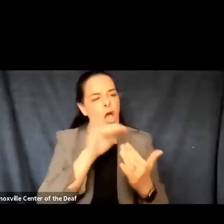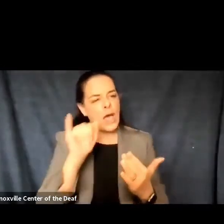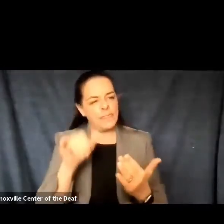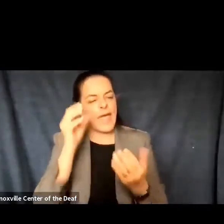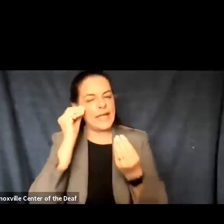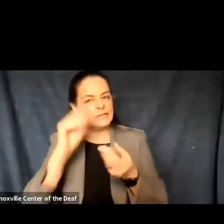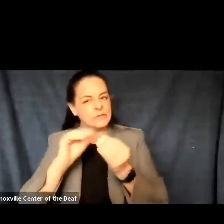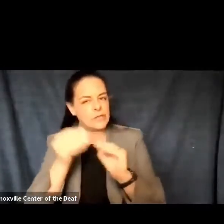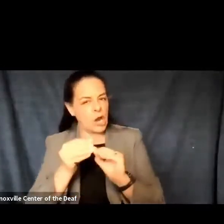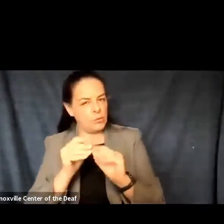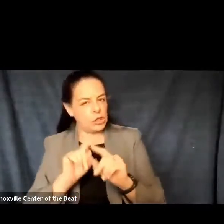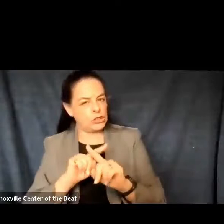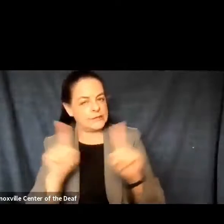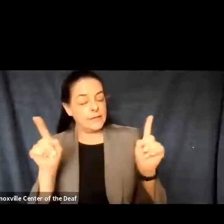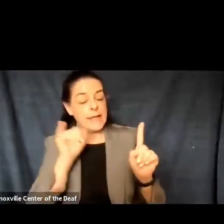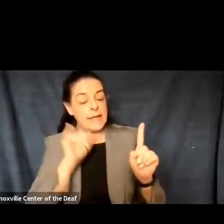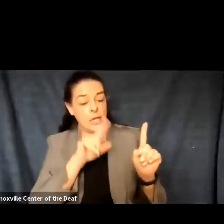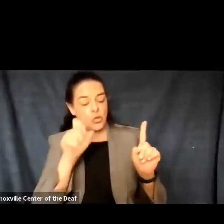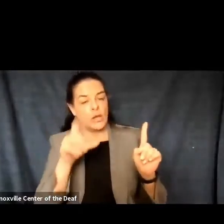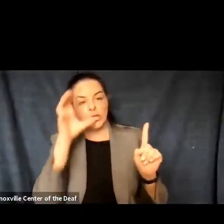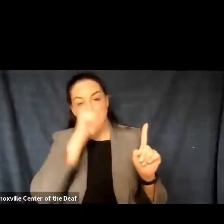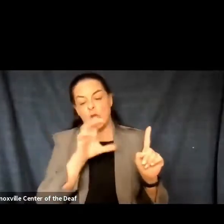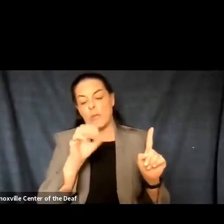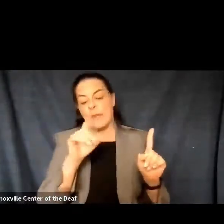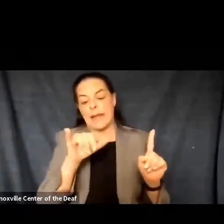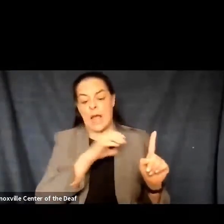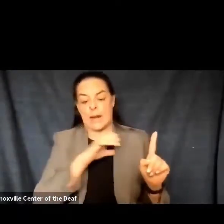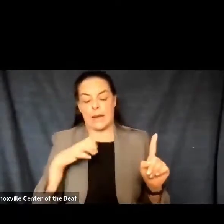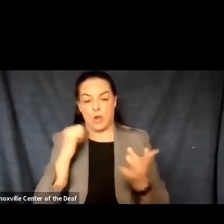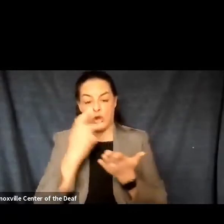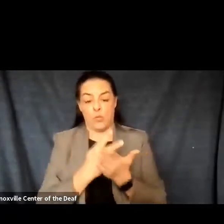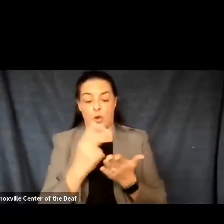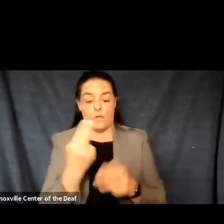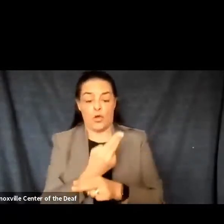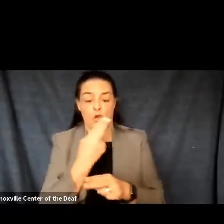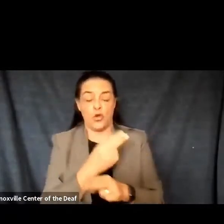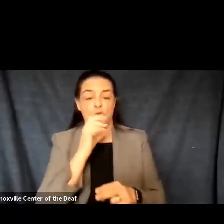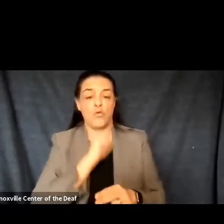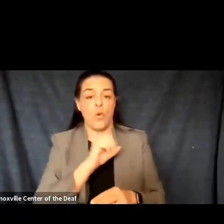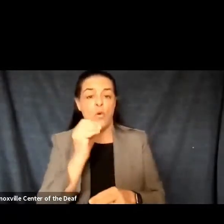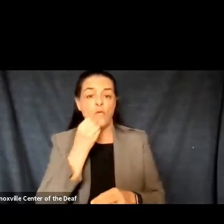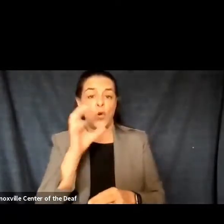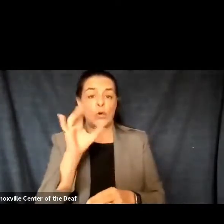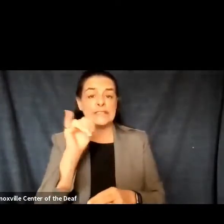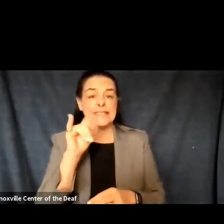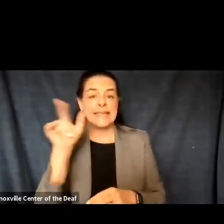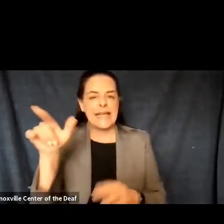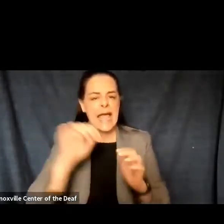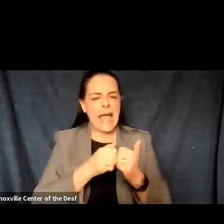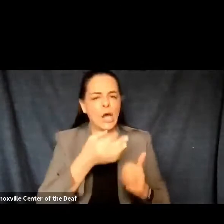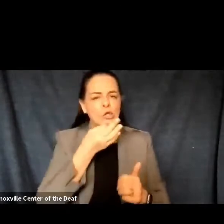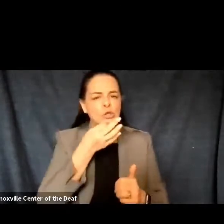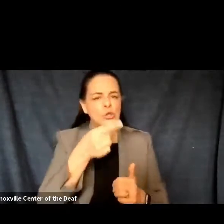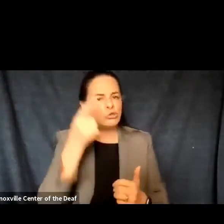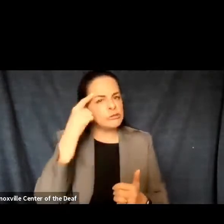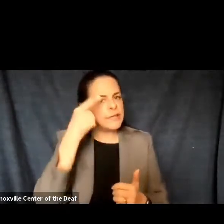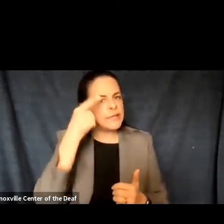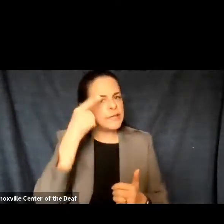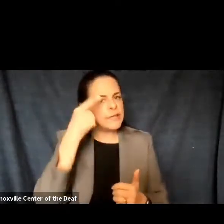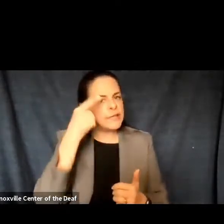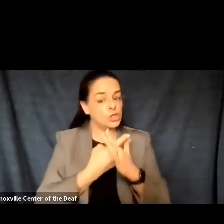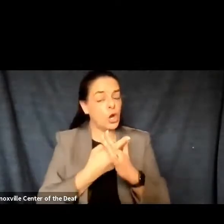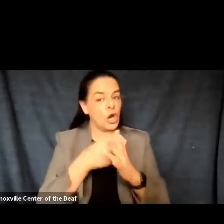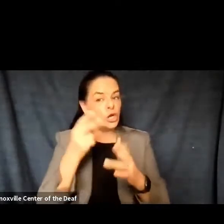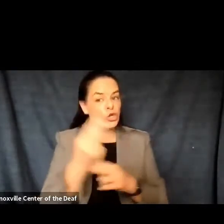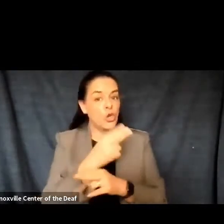discrepancy. His question was, assuming County Commission approves use of the old Food City, how soon would you look to start using it, and could we get a tour